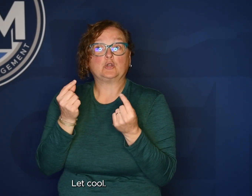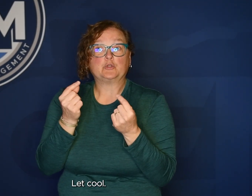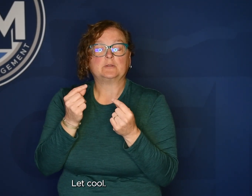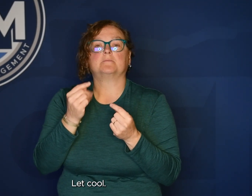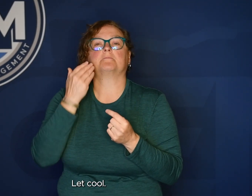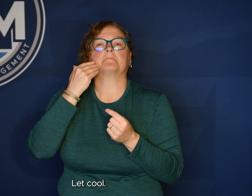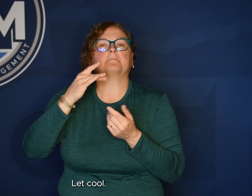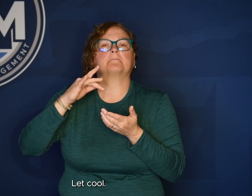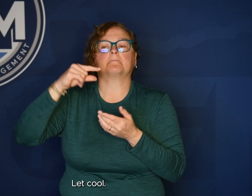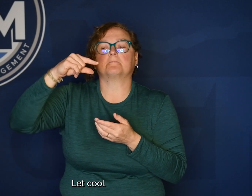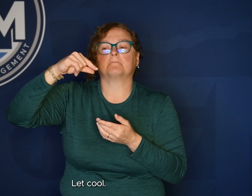Let cool.